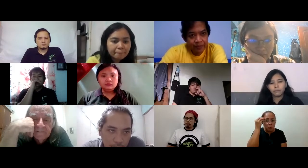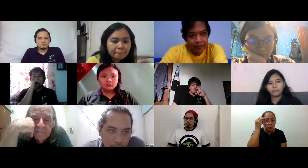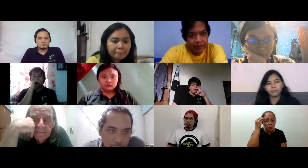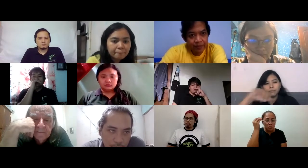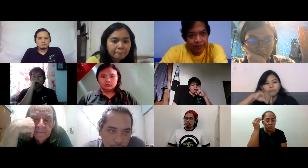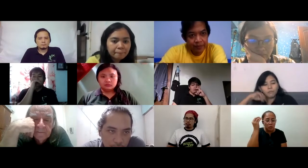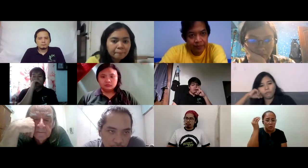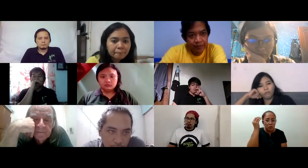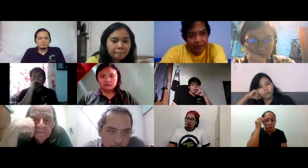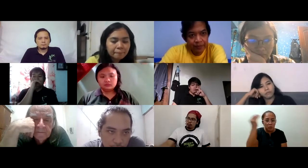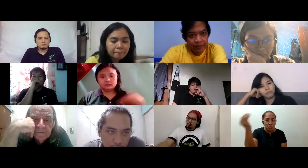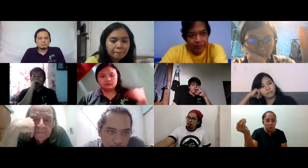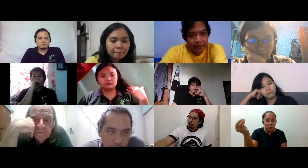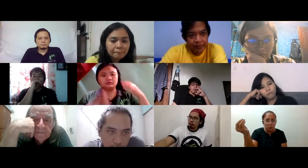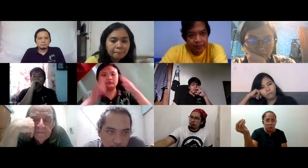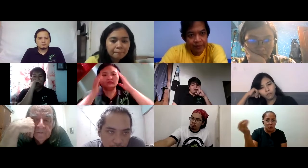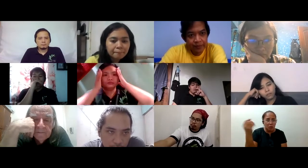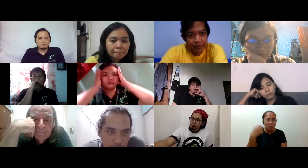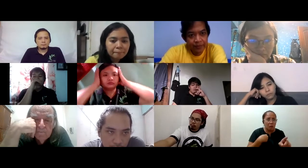using.